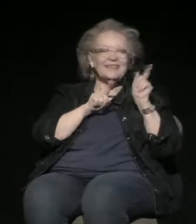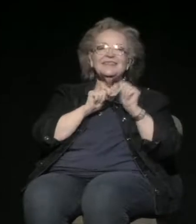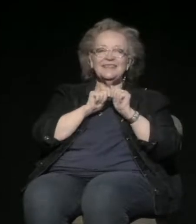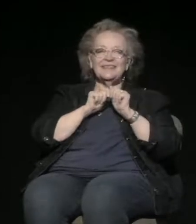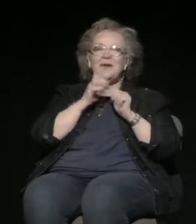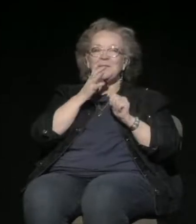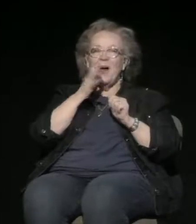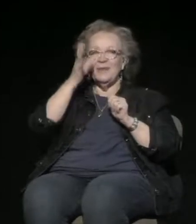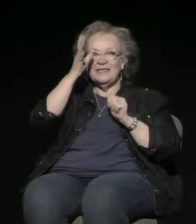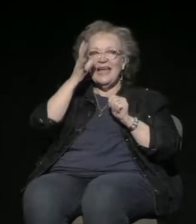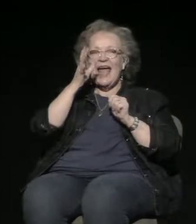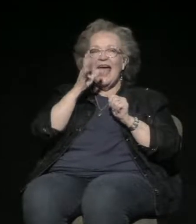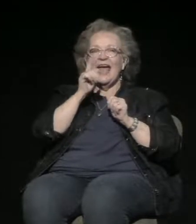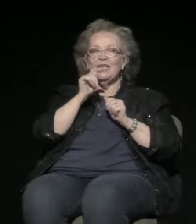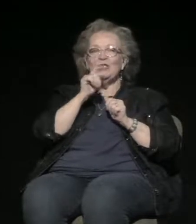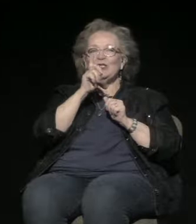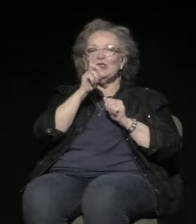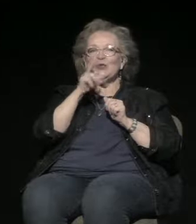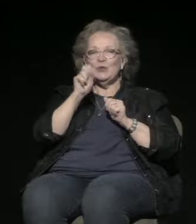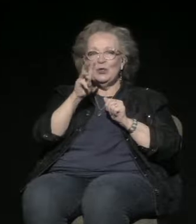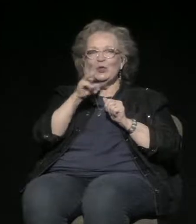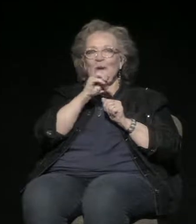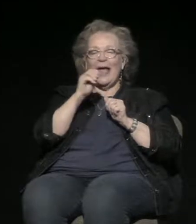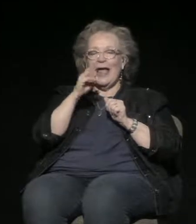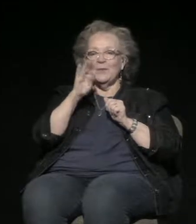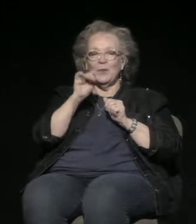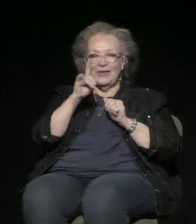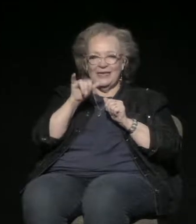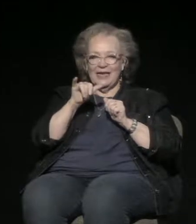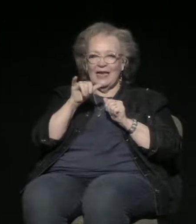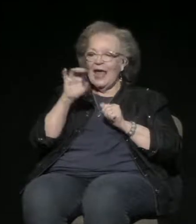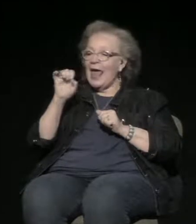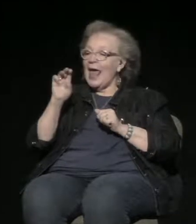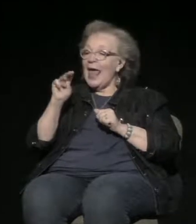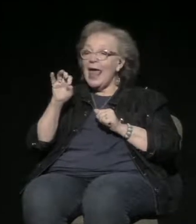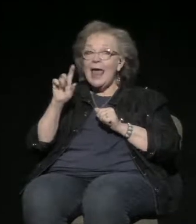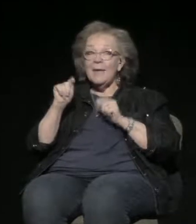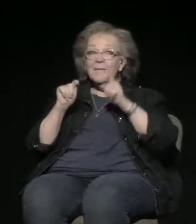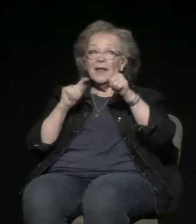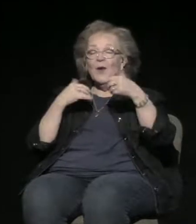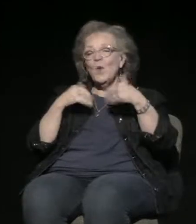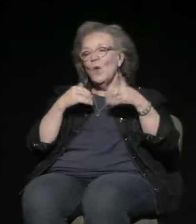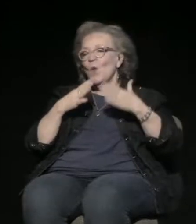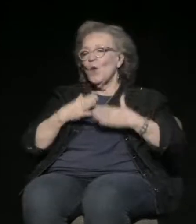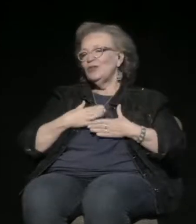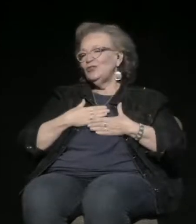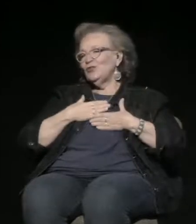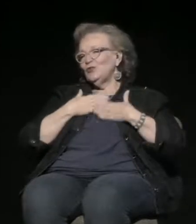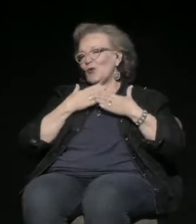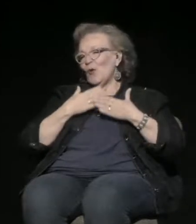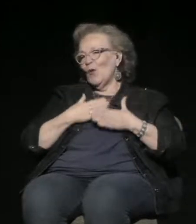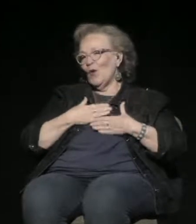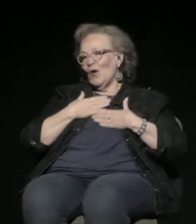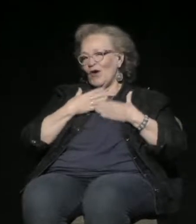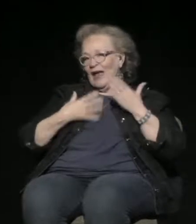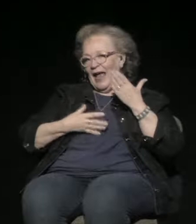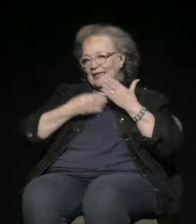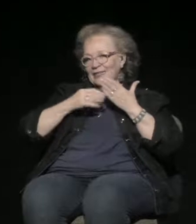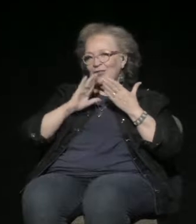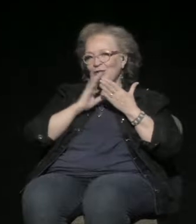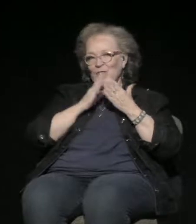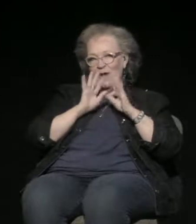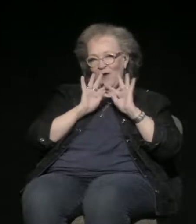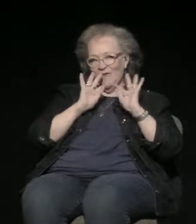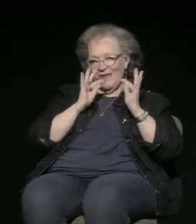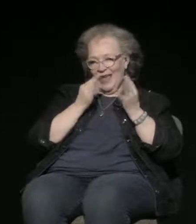Brittany are mom and dad And they say that Emmett is an absolute joy He's a wonderful addition to our